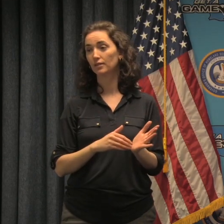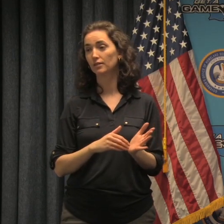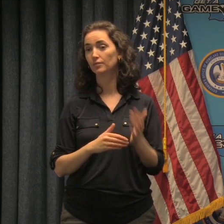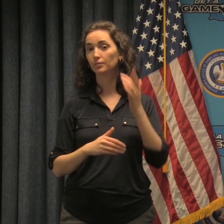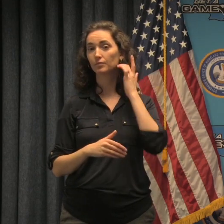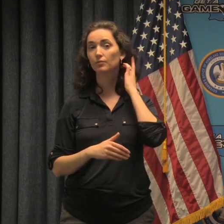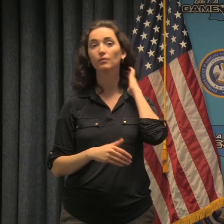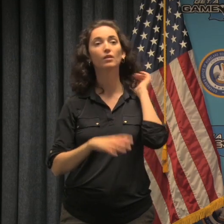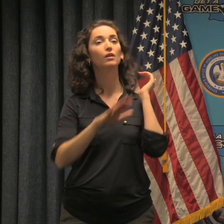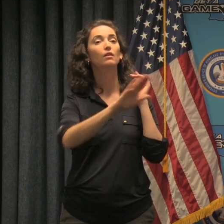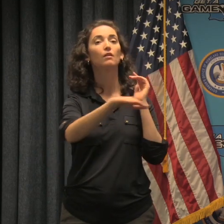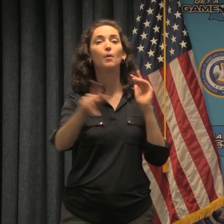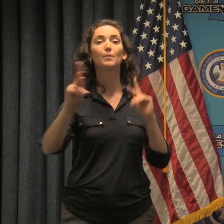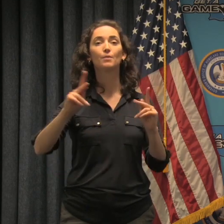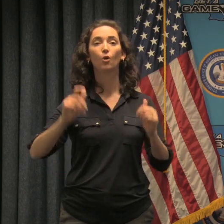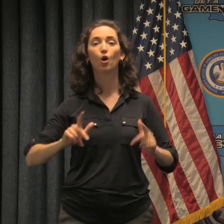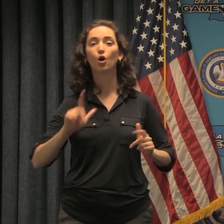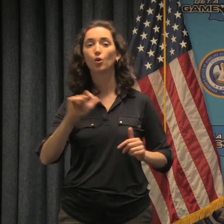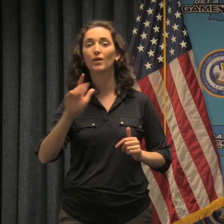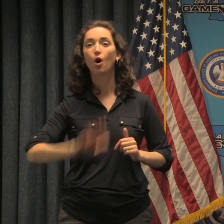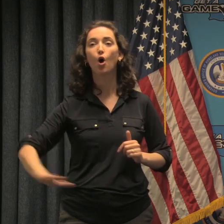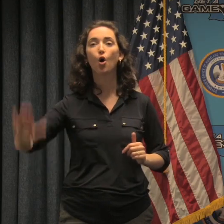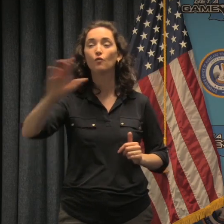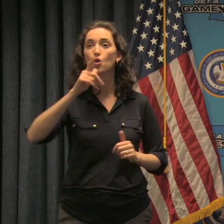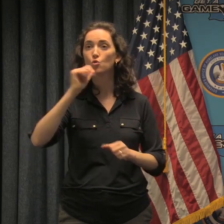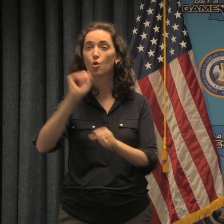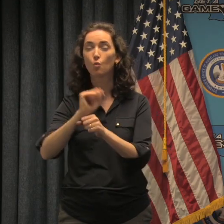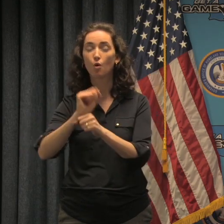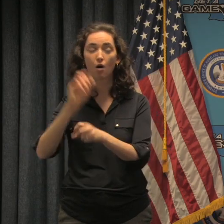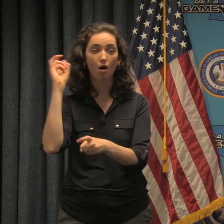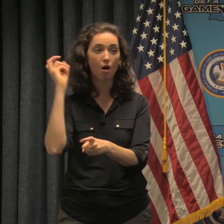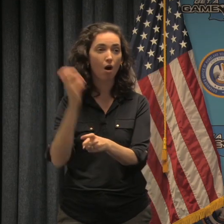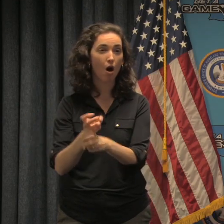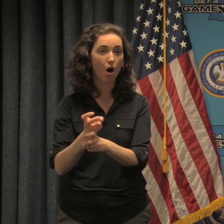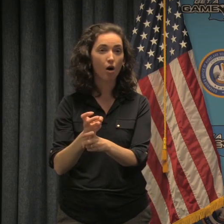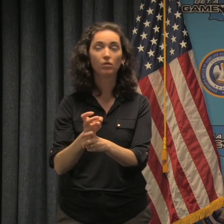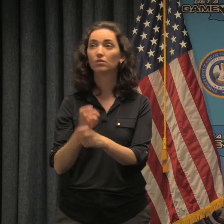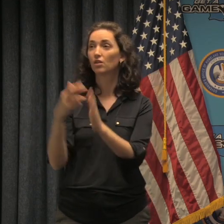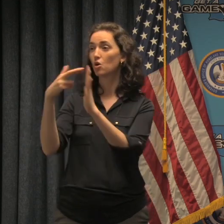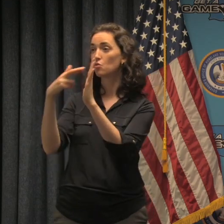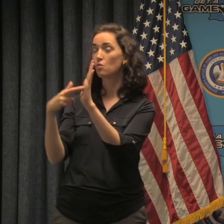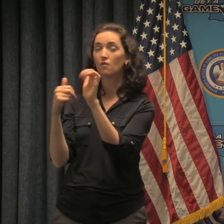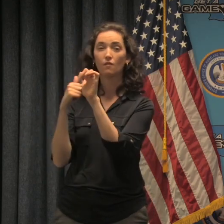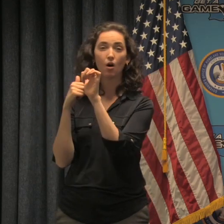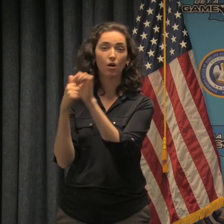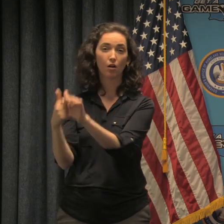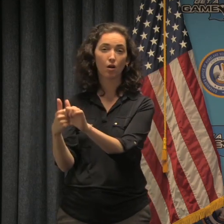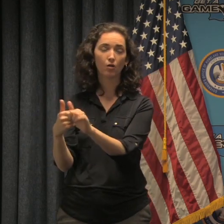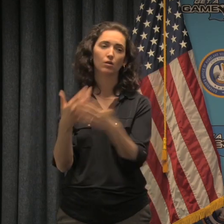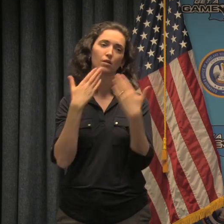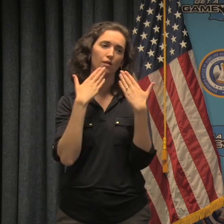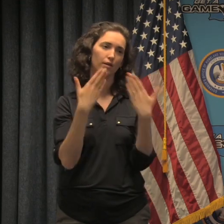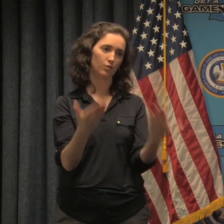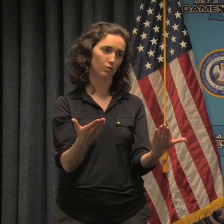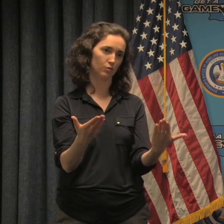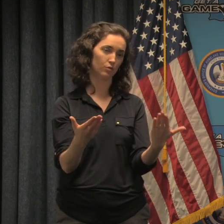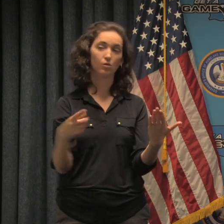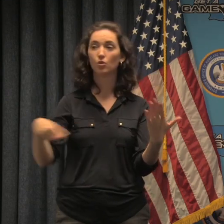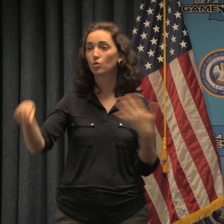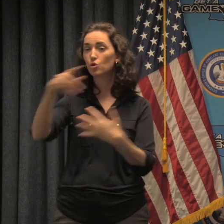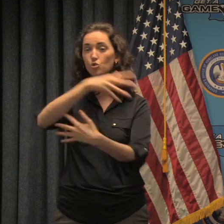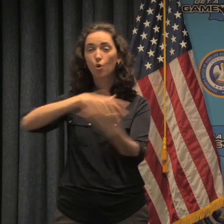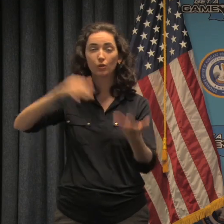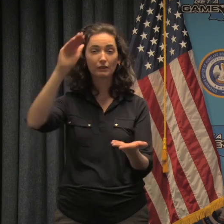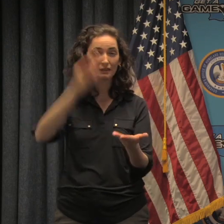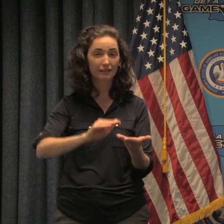those Louisianans who are working hard to comply with the stay-at-home order and social